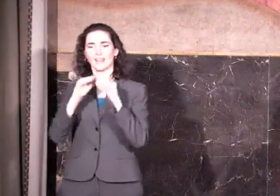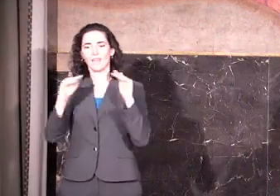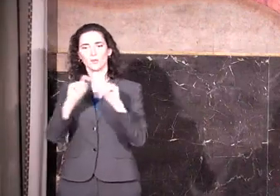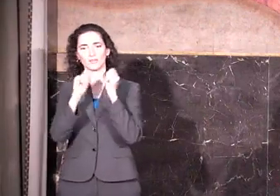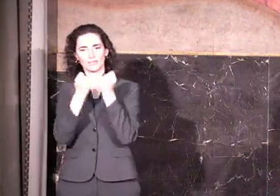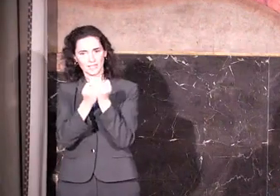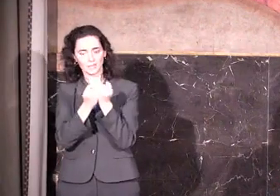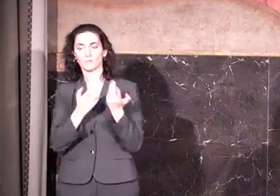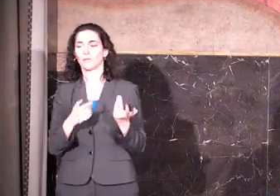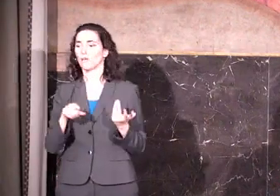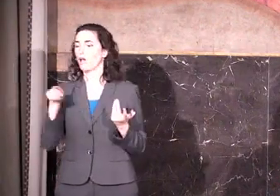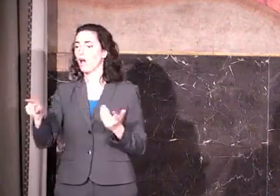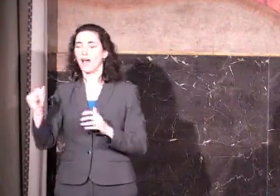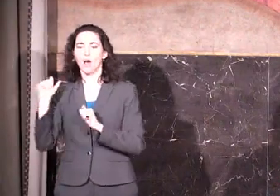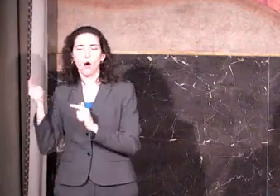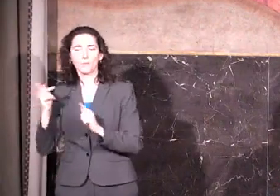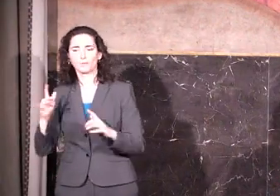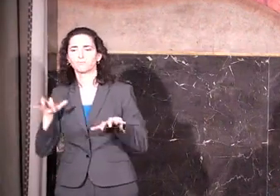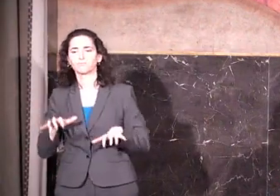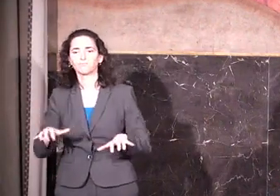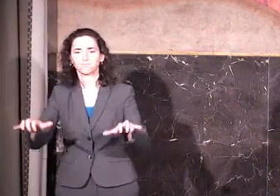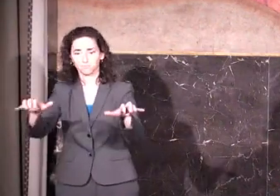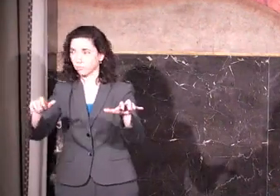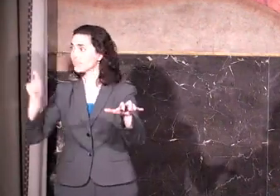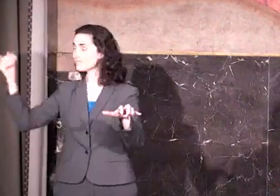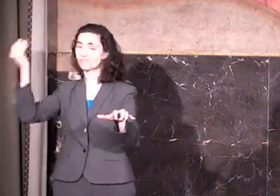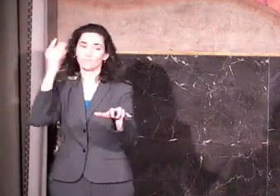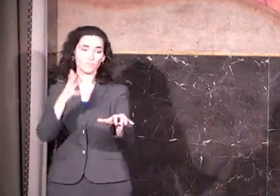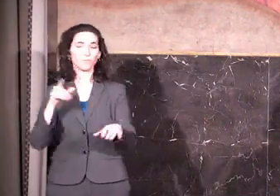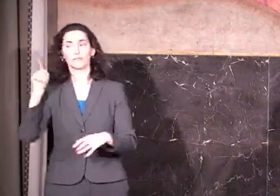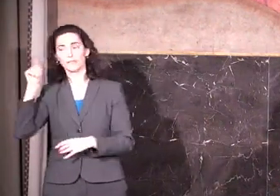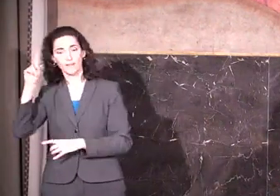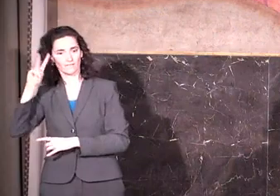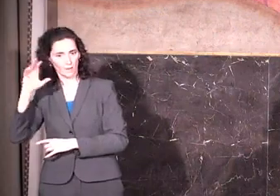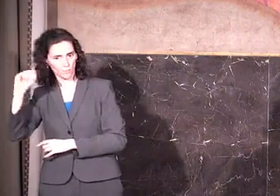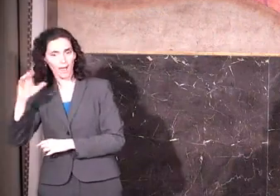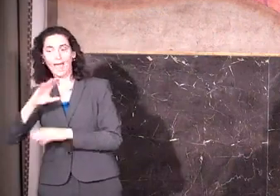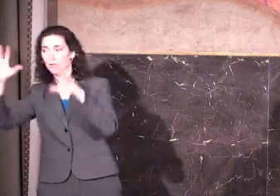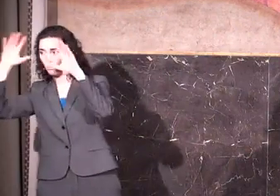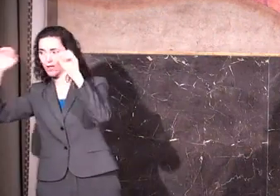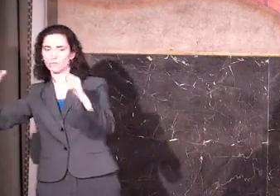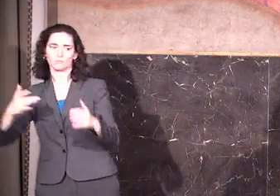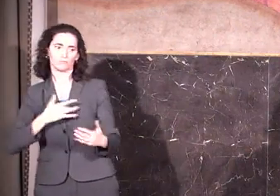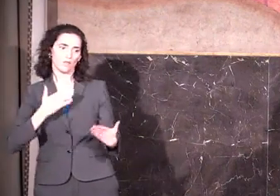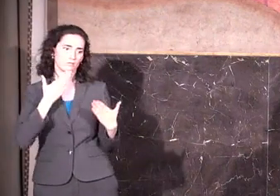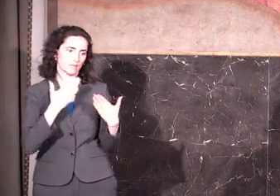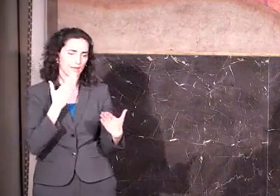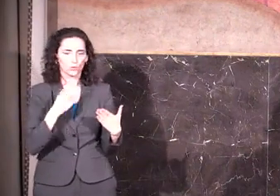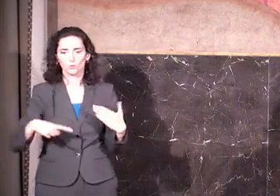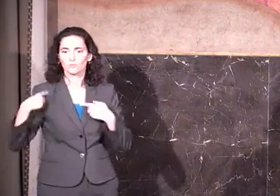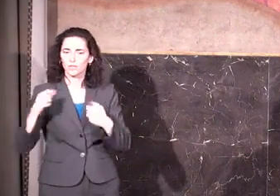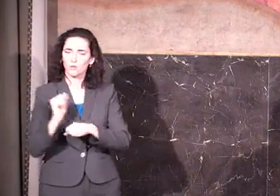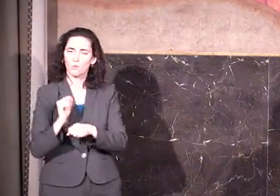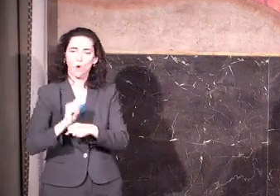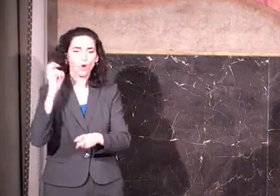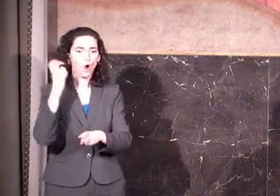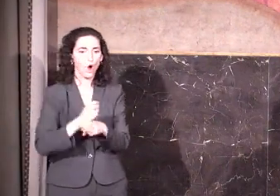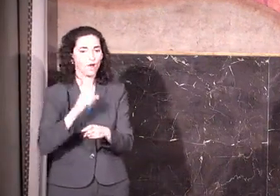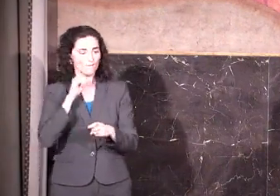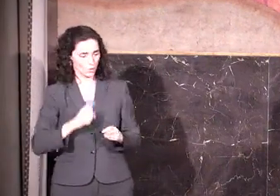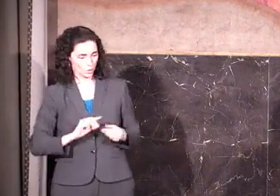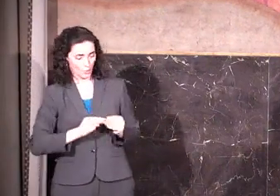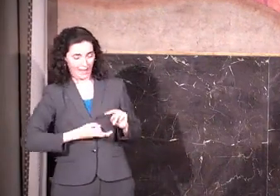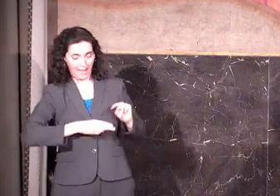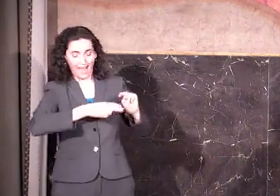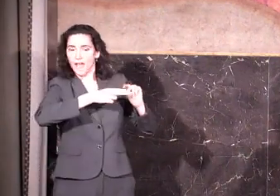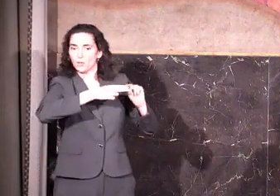the President are about the way we have worked so hard to flatten the curve and the progress that has been made over the